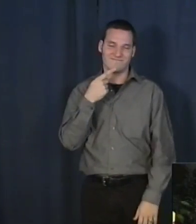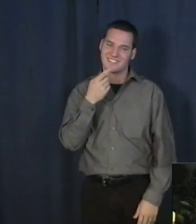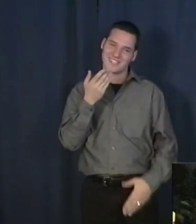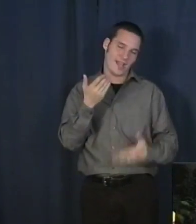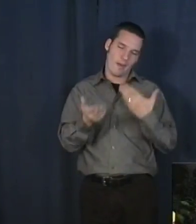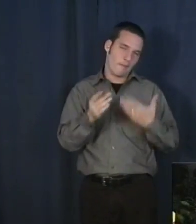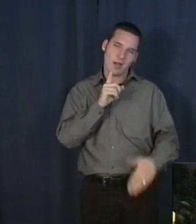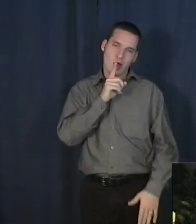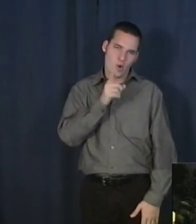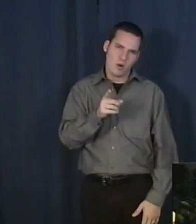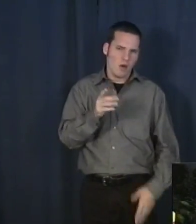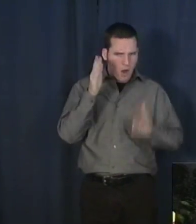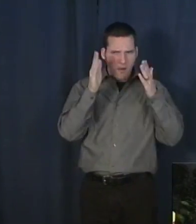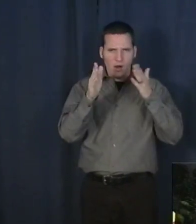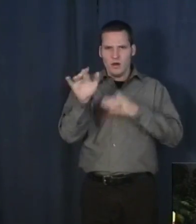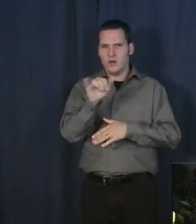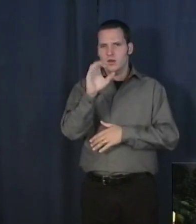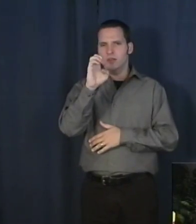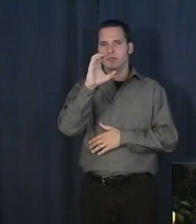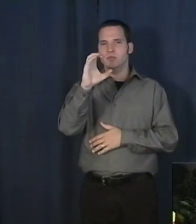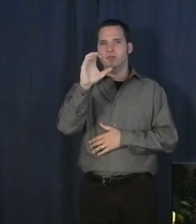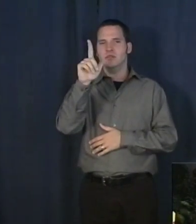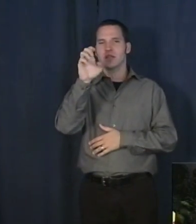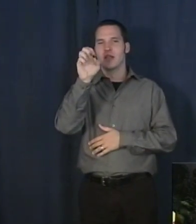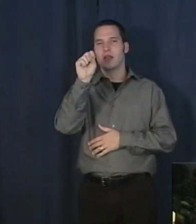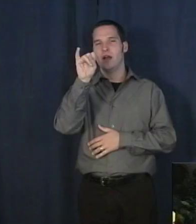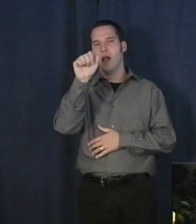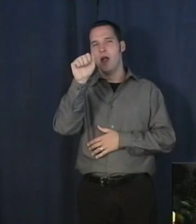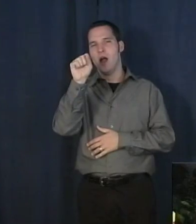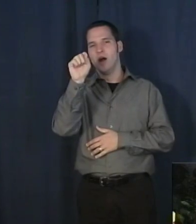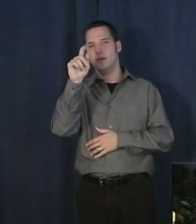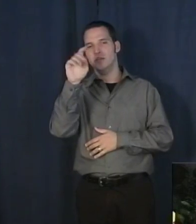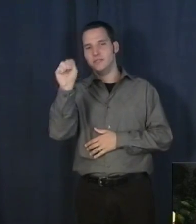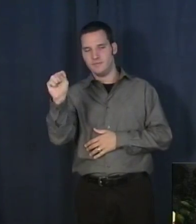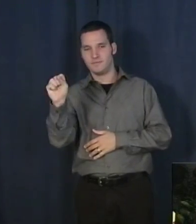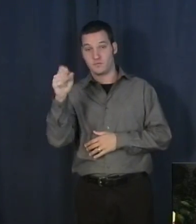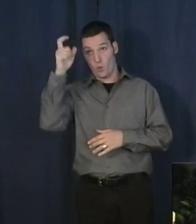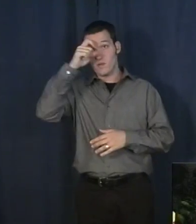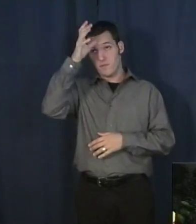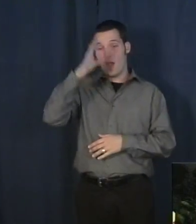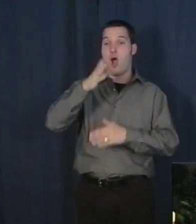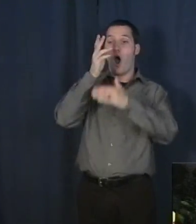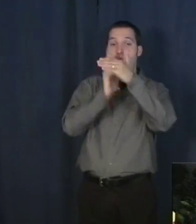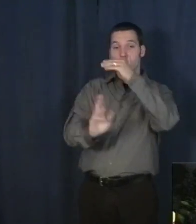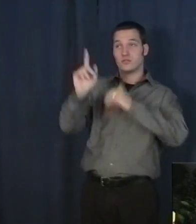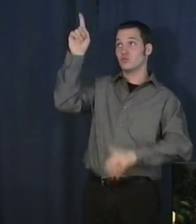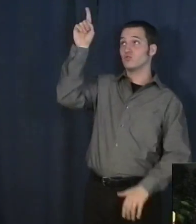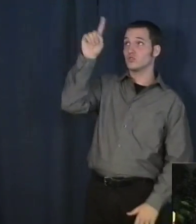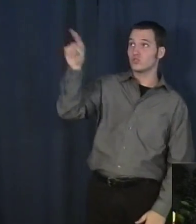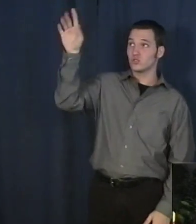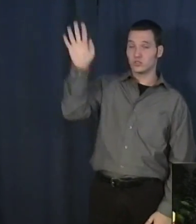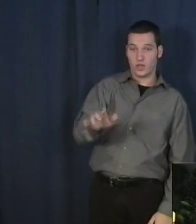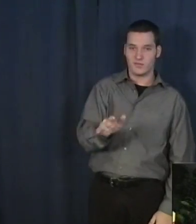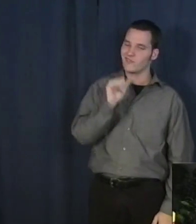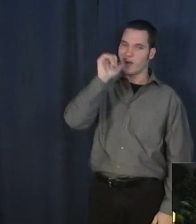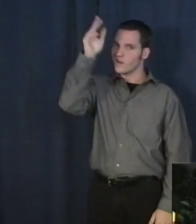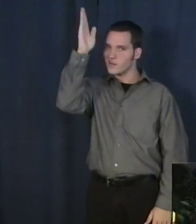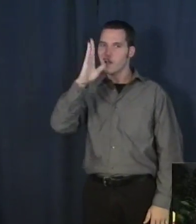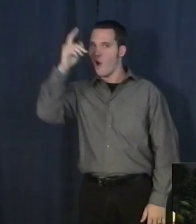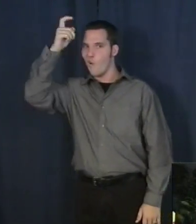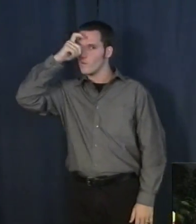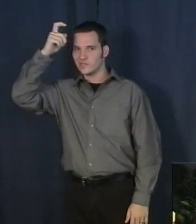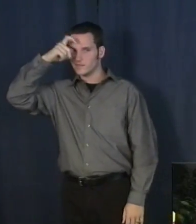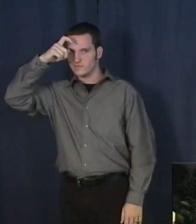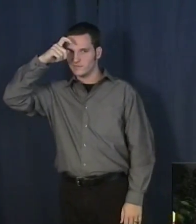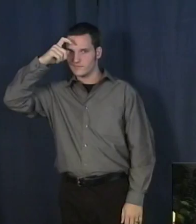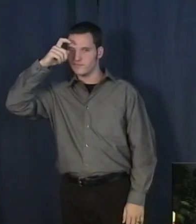may not be true. Just really be alert. Same thing in Ecclesiastes. That's the wisdom of man under the sun. It's not the wisdom